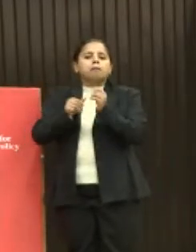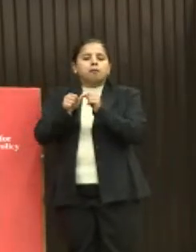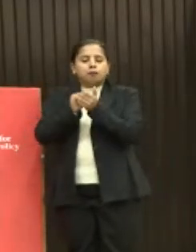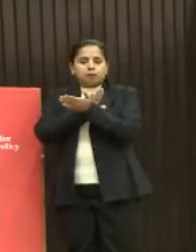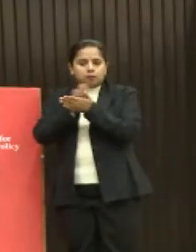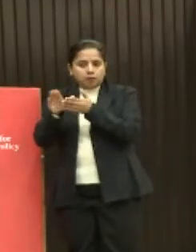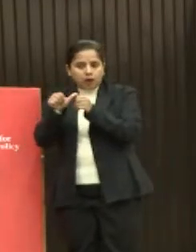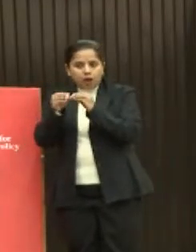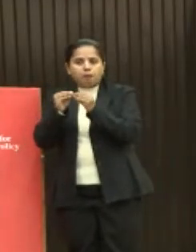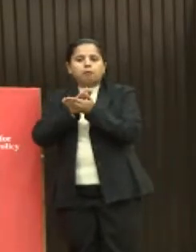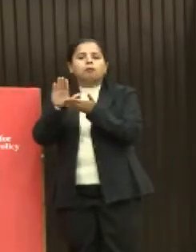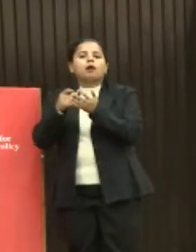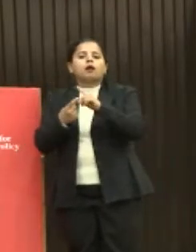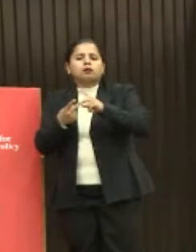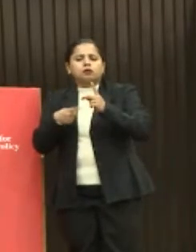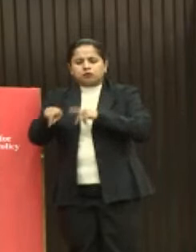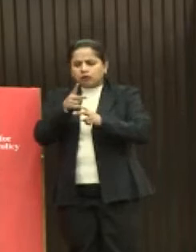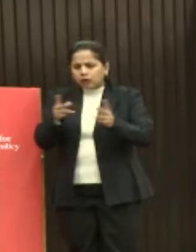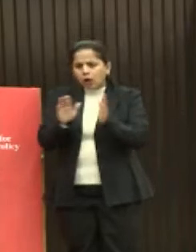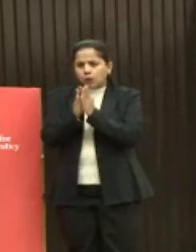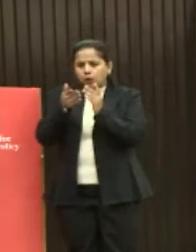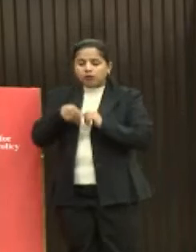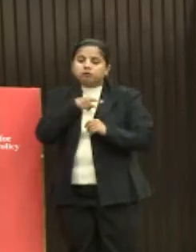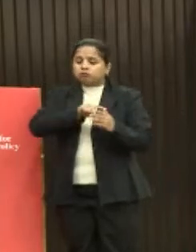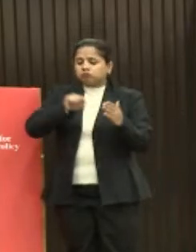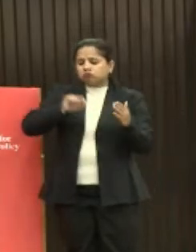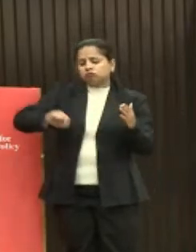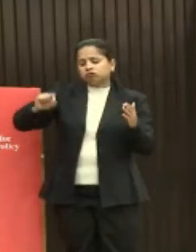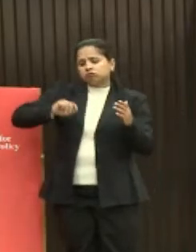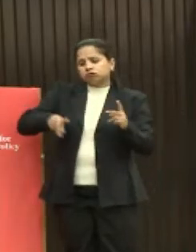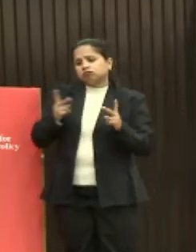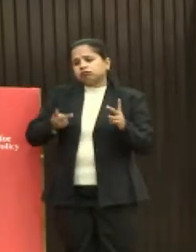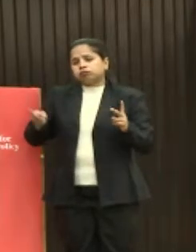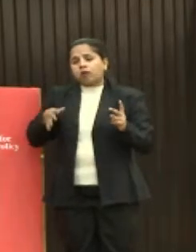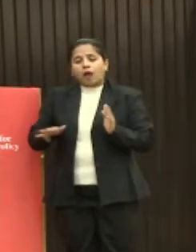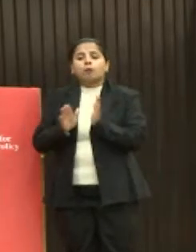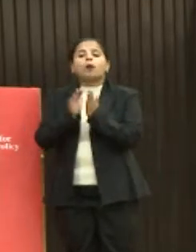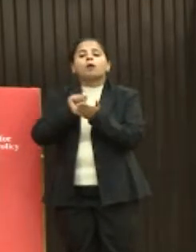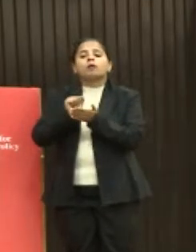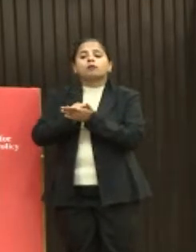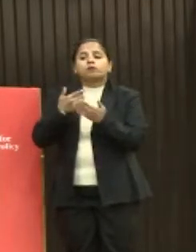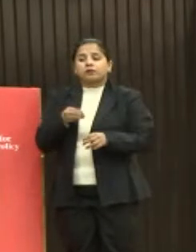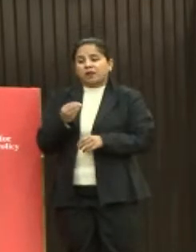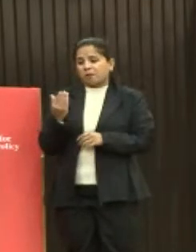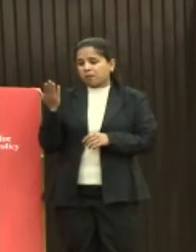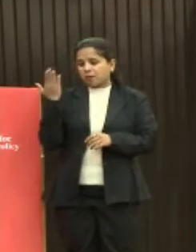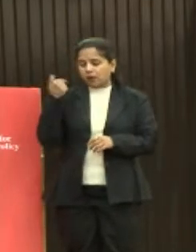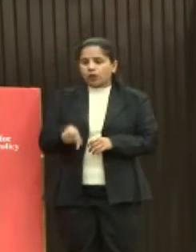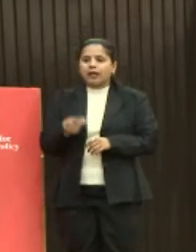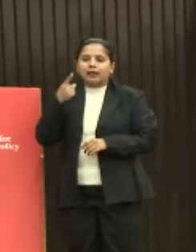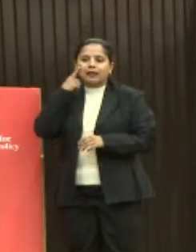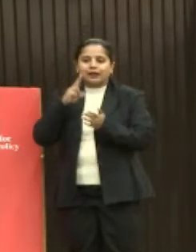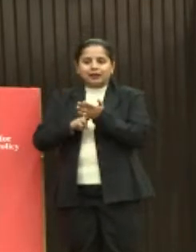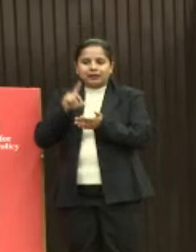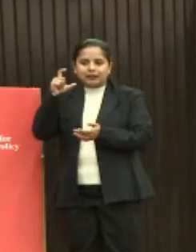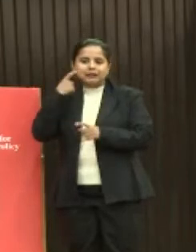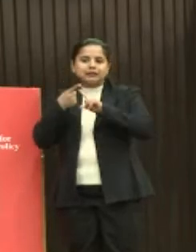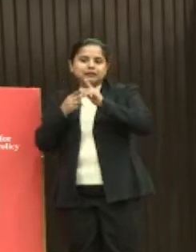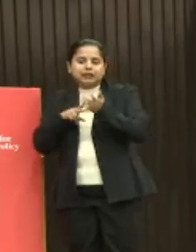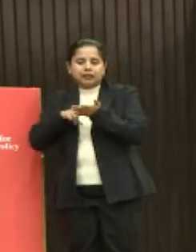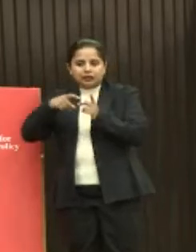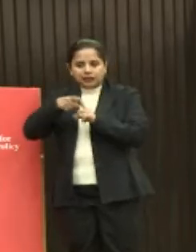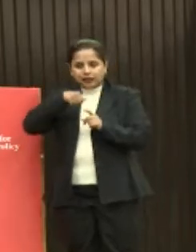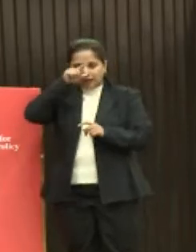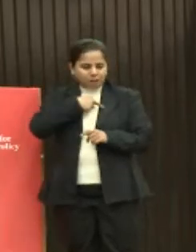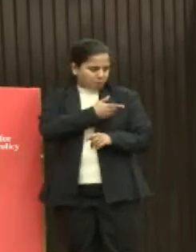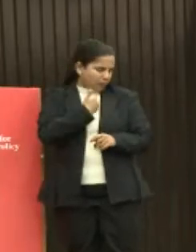a provocative and engaging author. He's written multiple books, whose latest one, Inked in India, which I've just purchased, I think I've